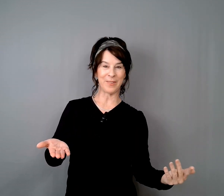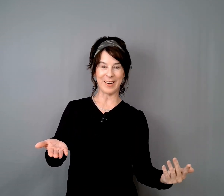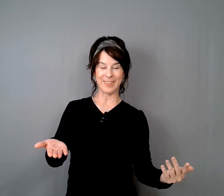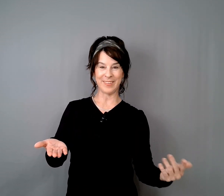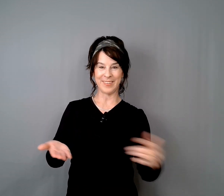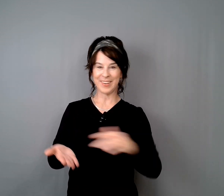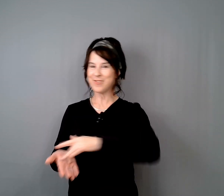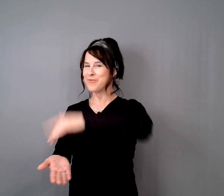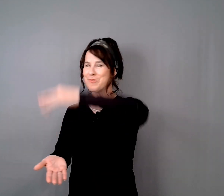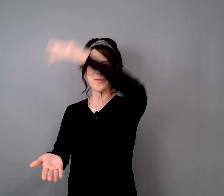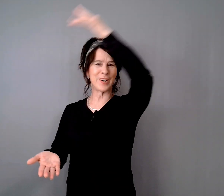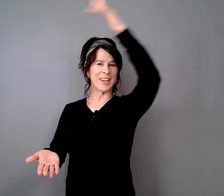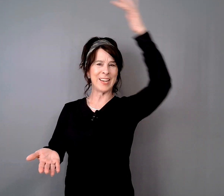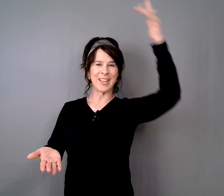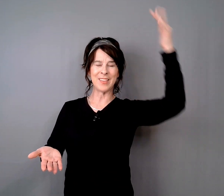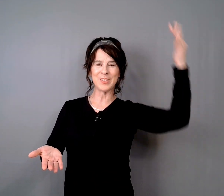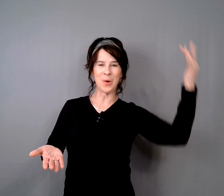around. Glory, and the song,